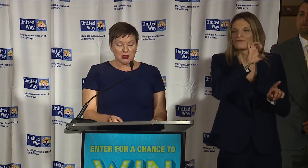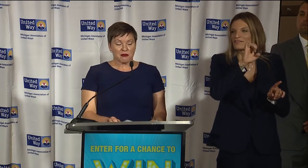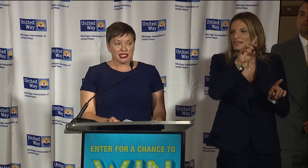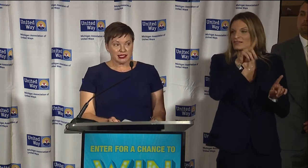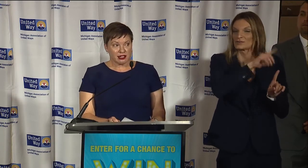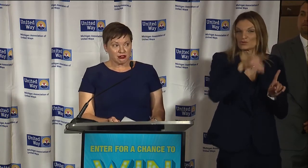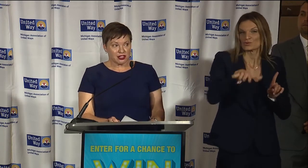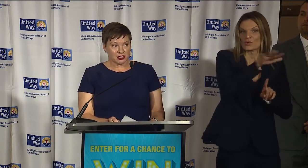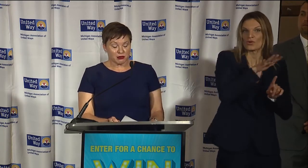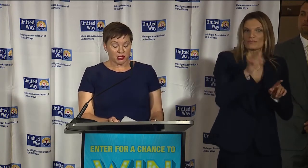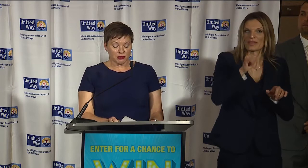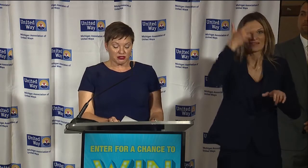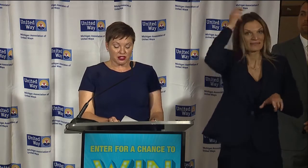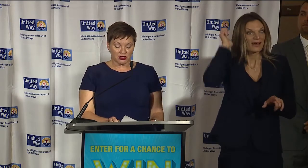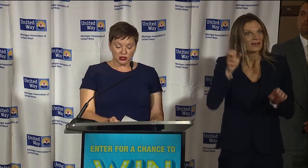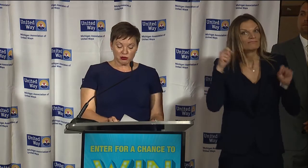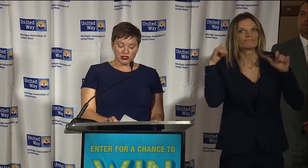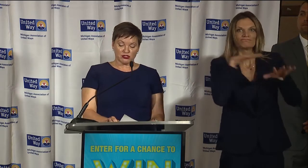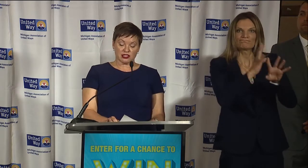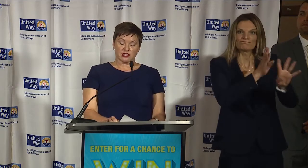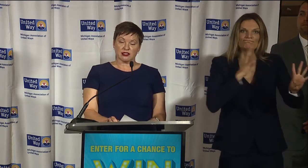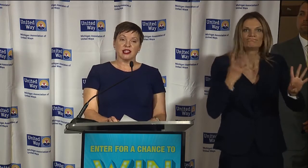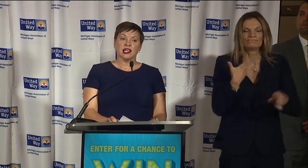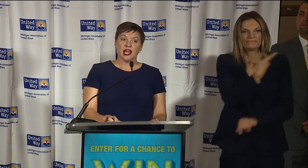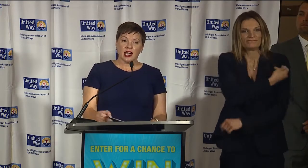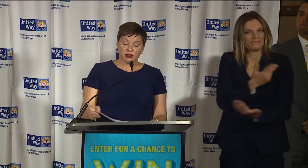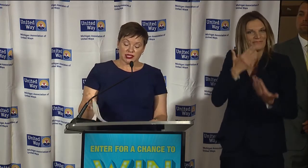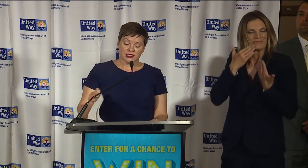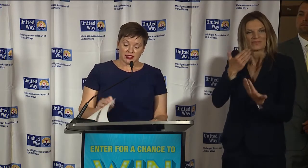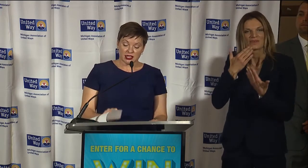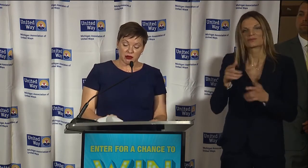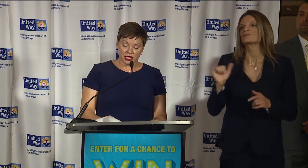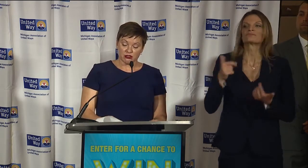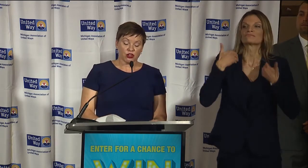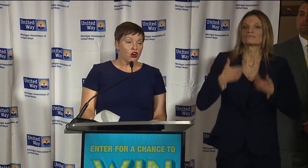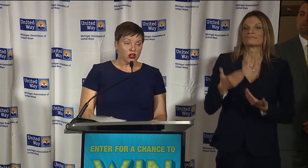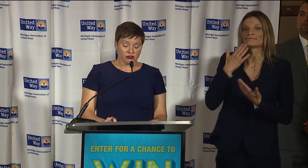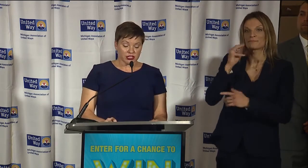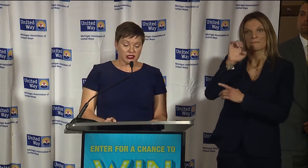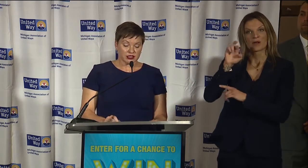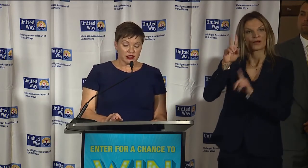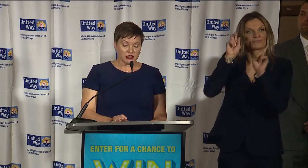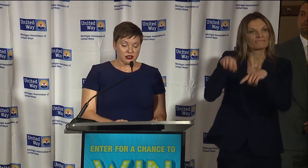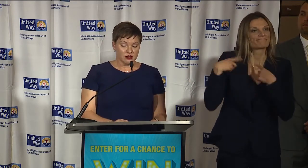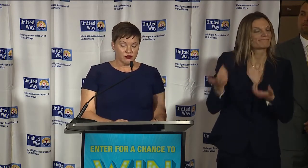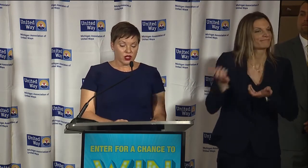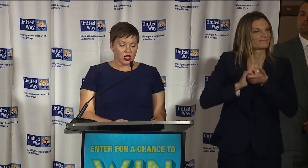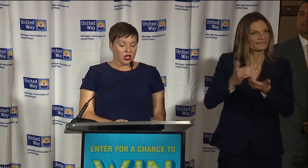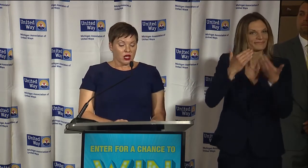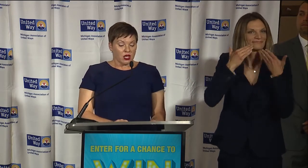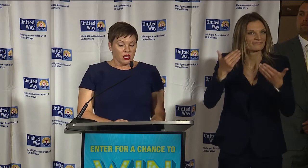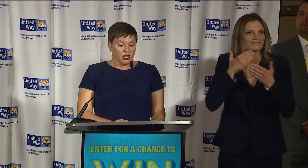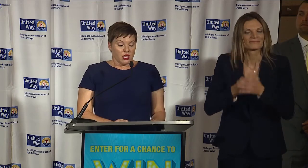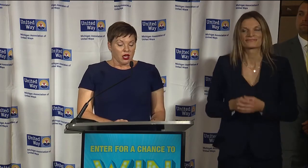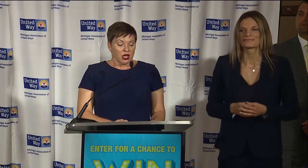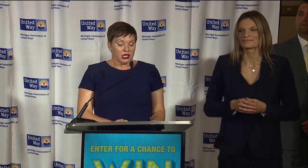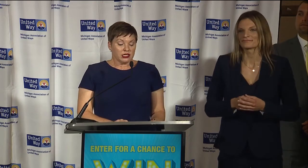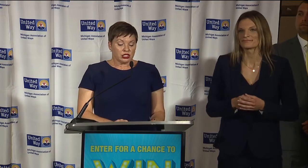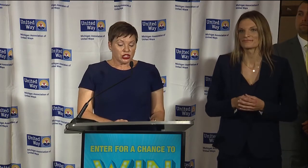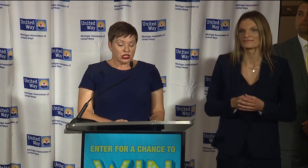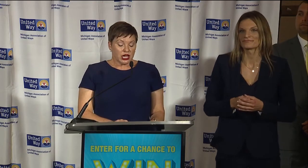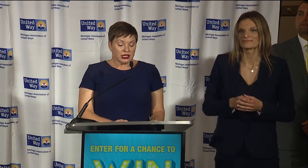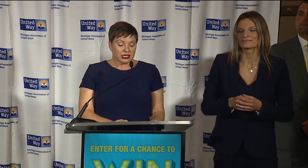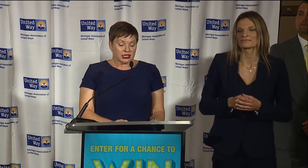Michigan, myself and the Department of Health and Human Services, I would like to thank Meijer for all of their assistance.